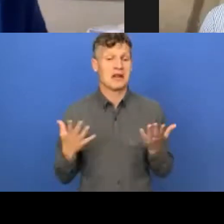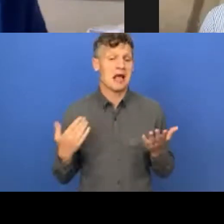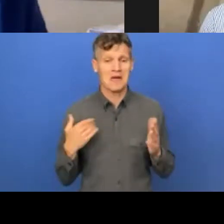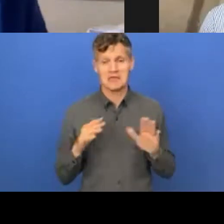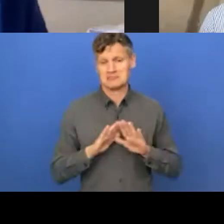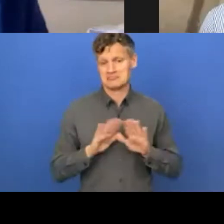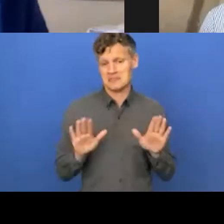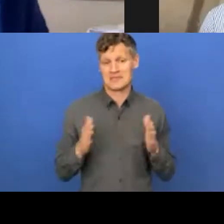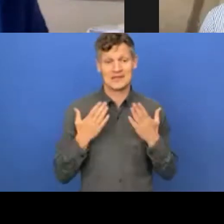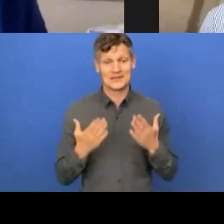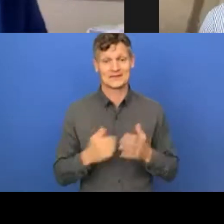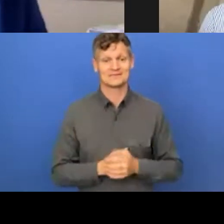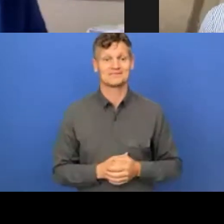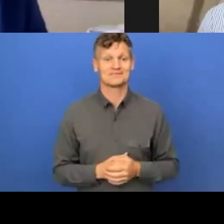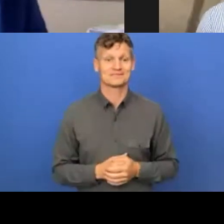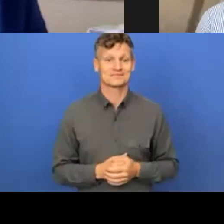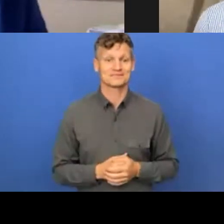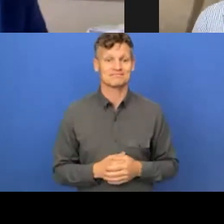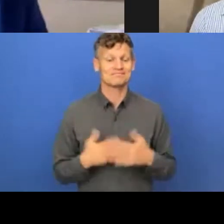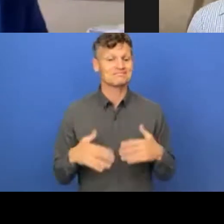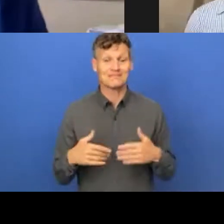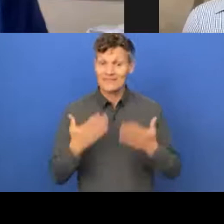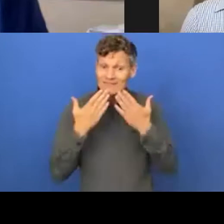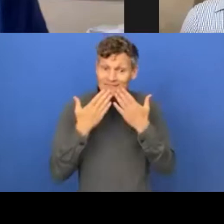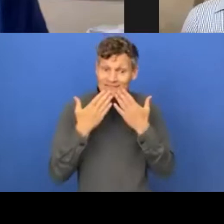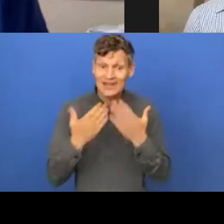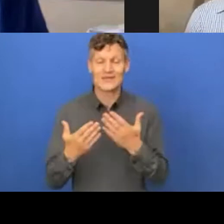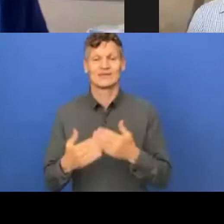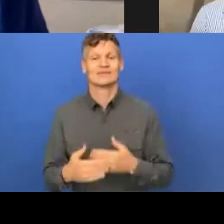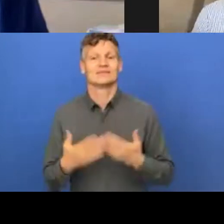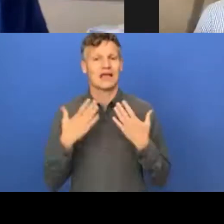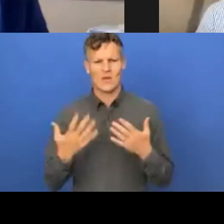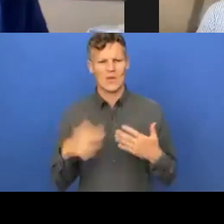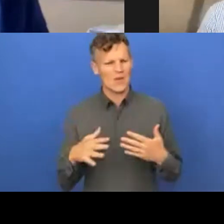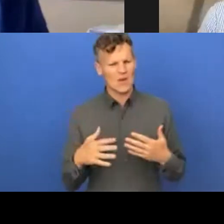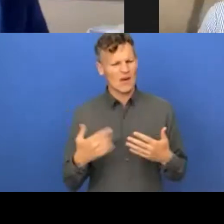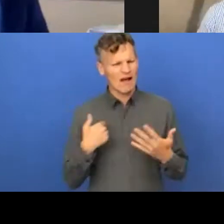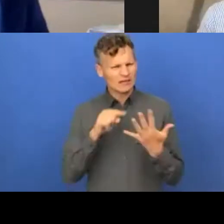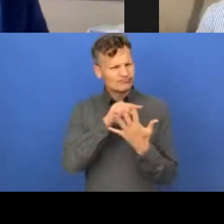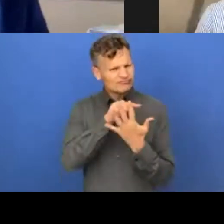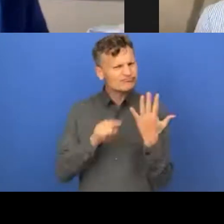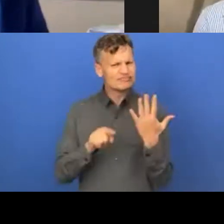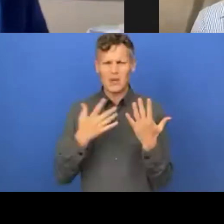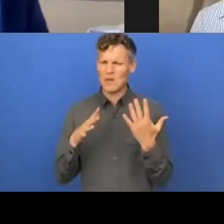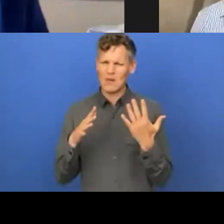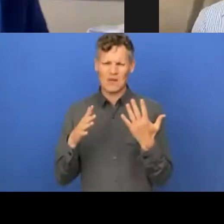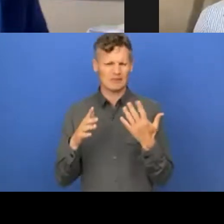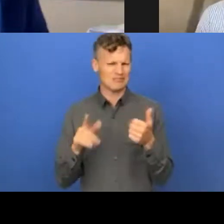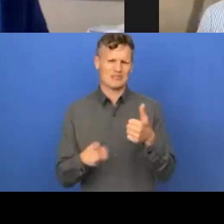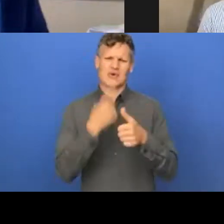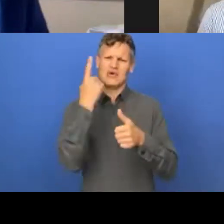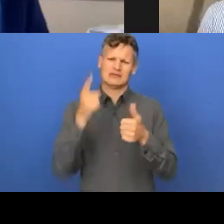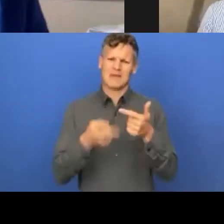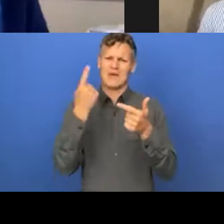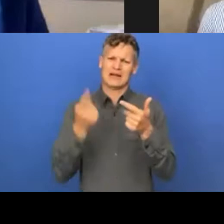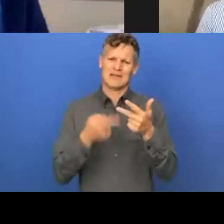Yeah, thanks a lot. I think that I heard some very, very important points. I mean, like in the